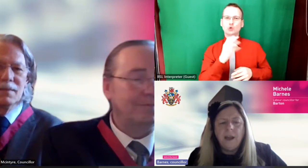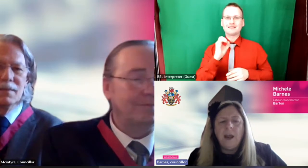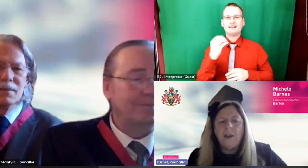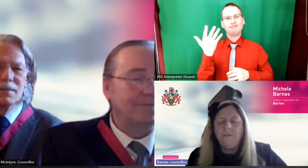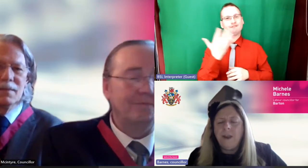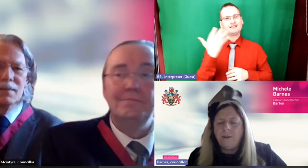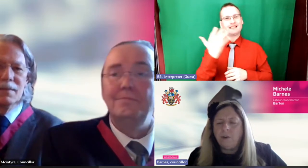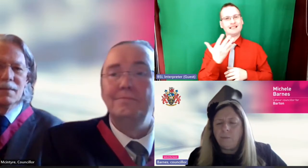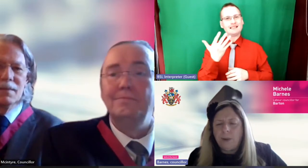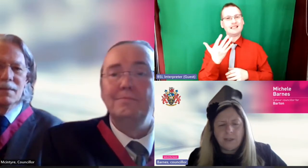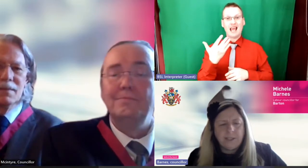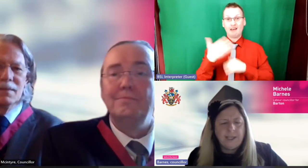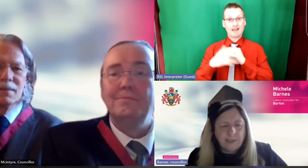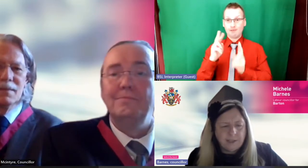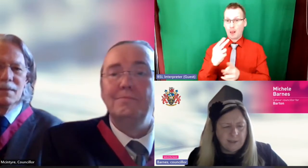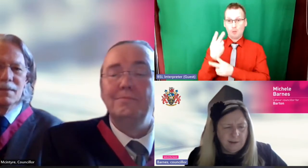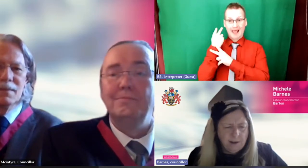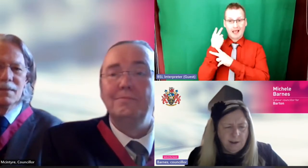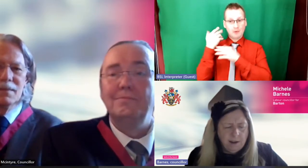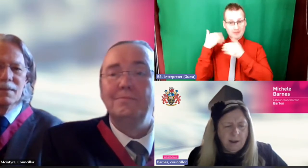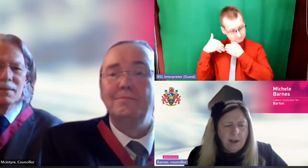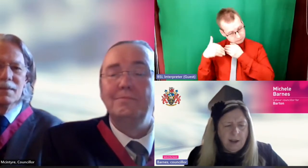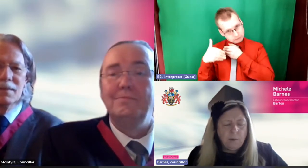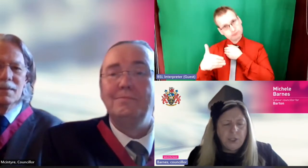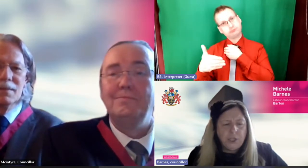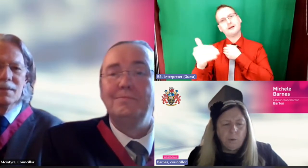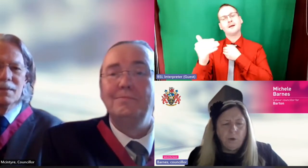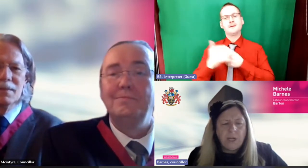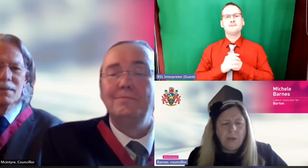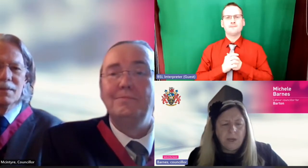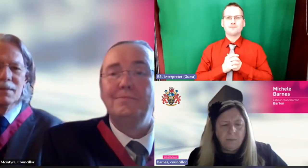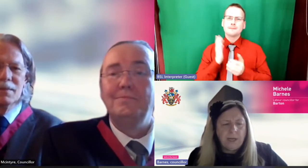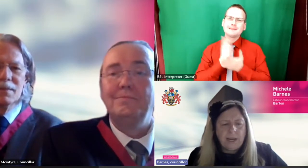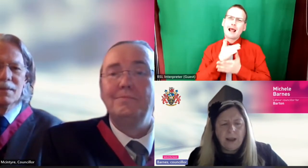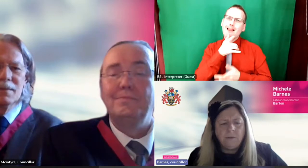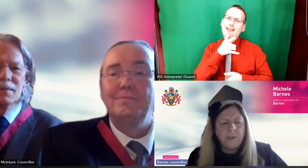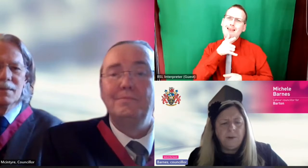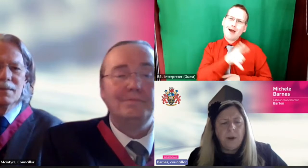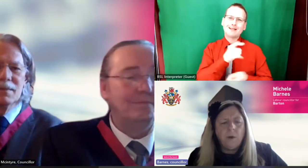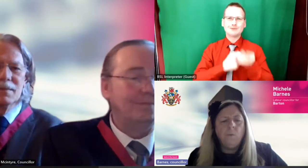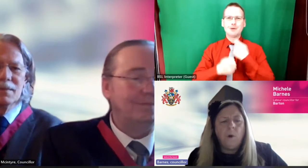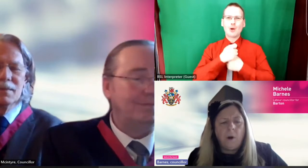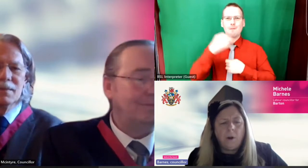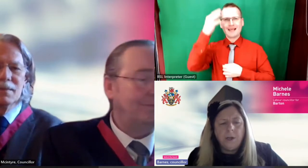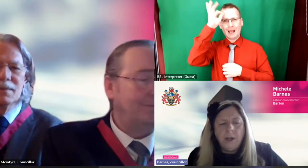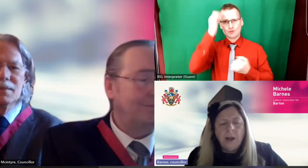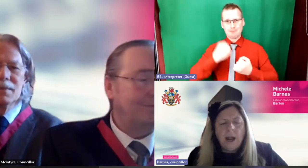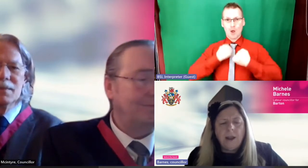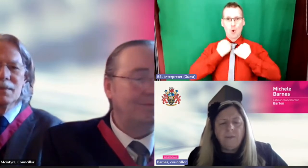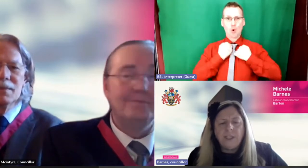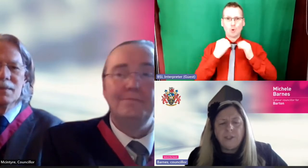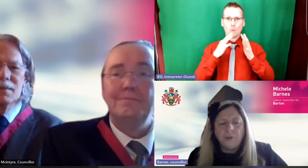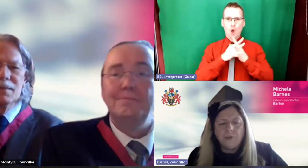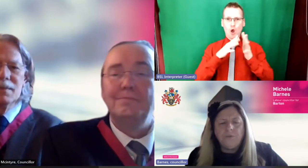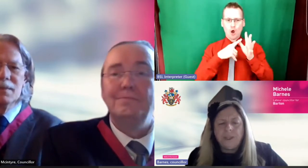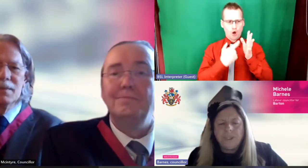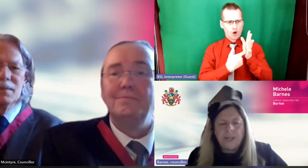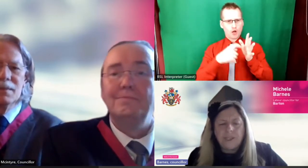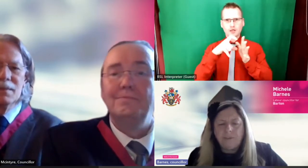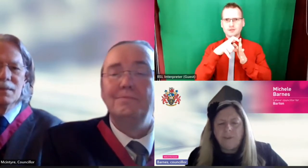2015 and have never looked back since. I was so lucky becoming a councillor in my own ward and having